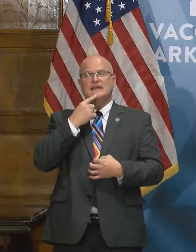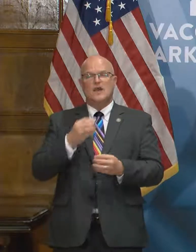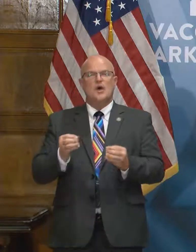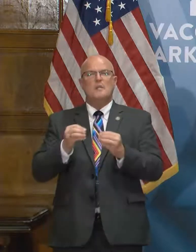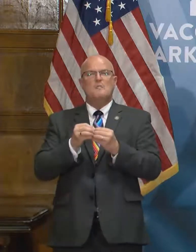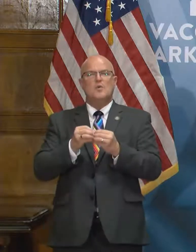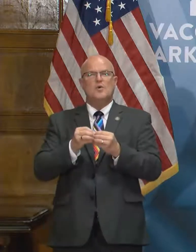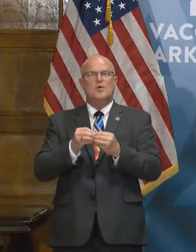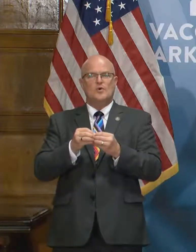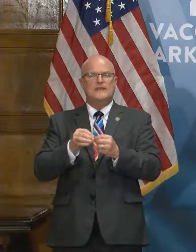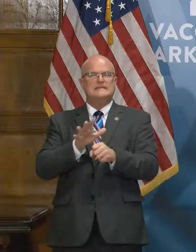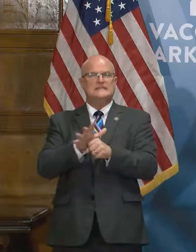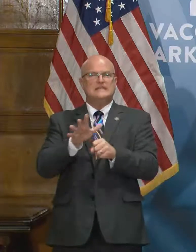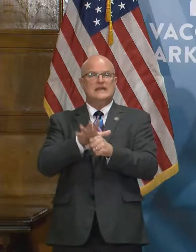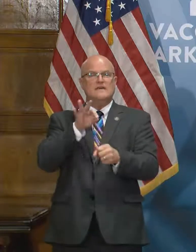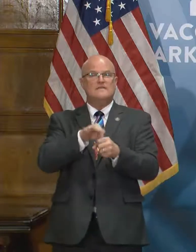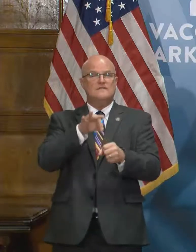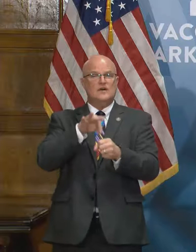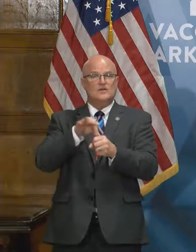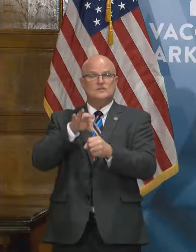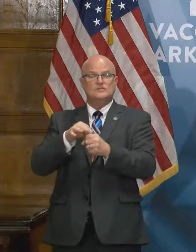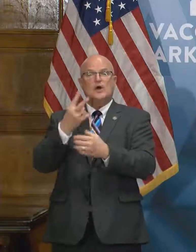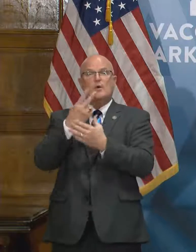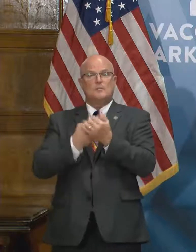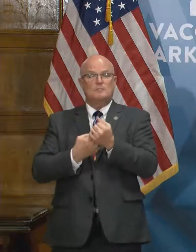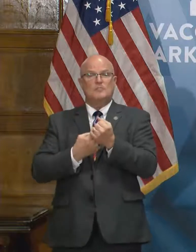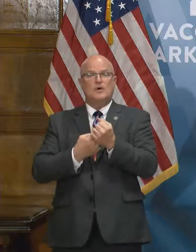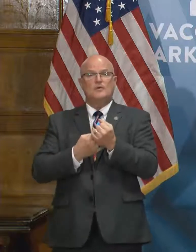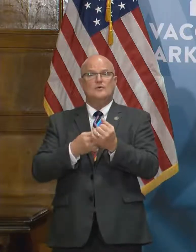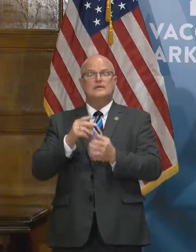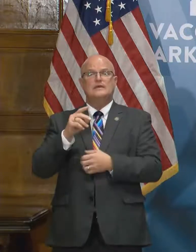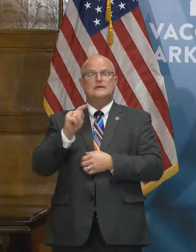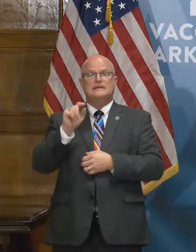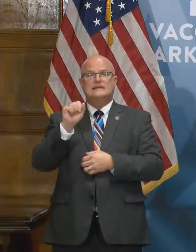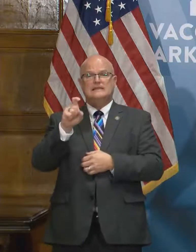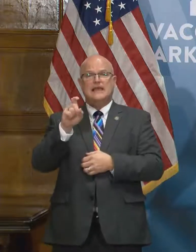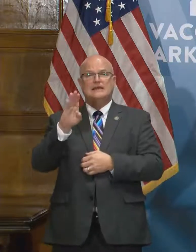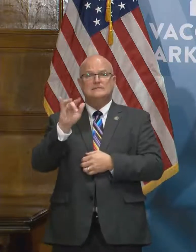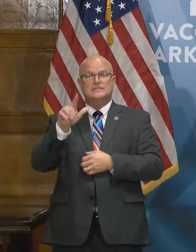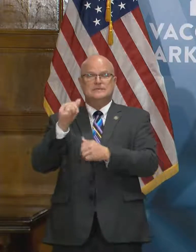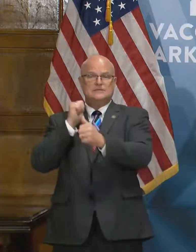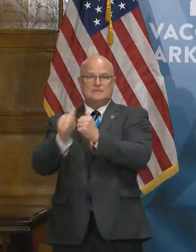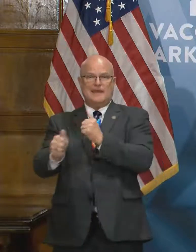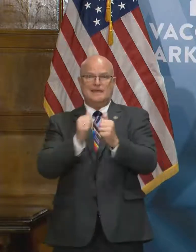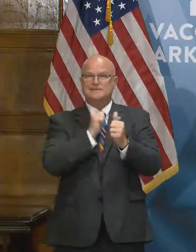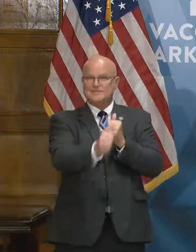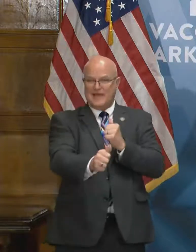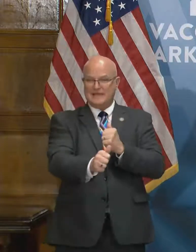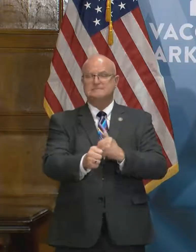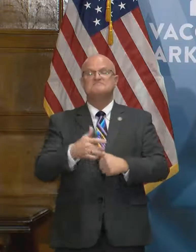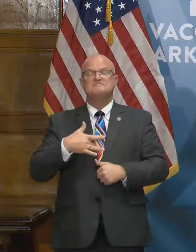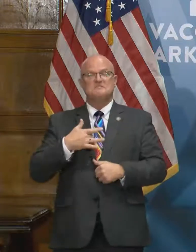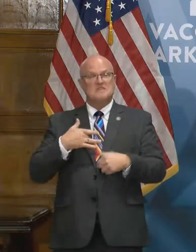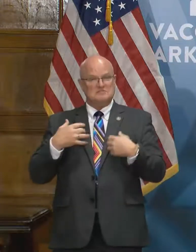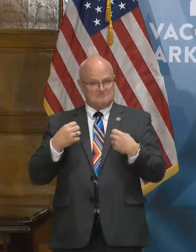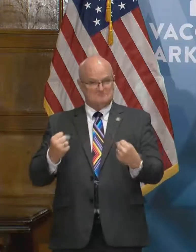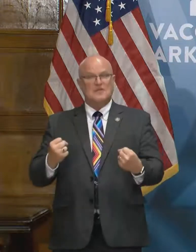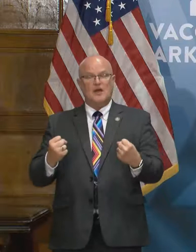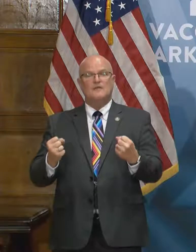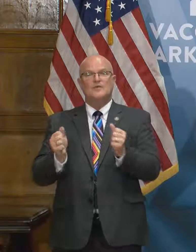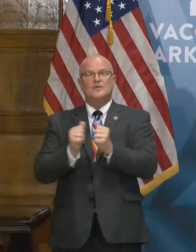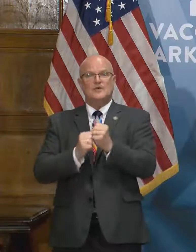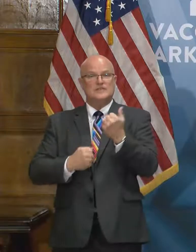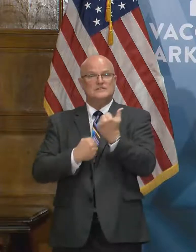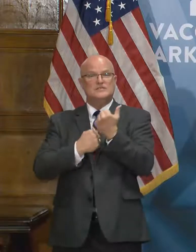more than a majority vote on both on the tax bills to have that passed. They feel confident with